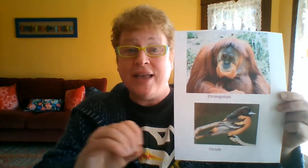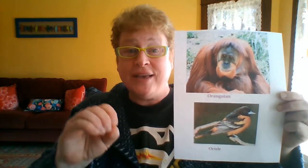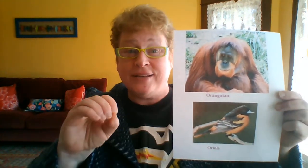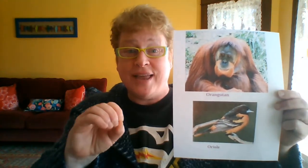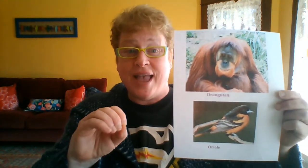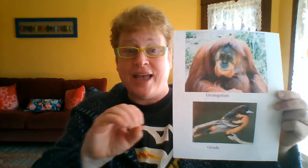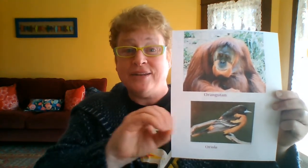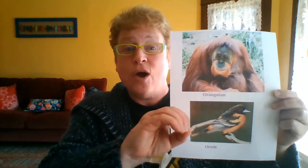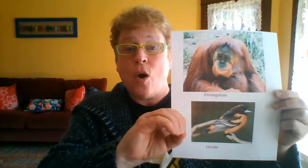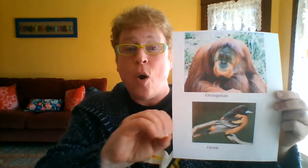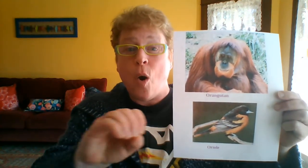orangutan,